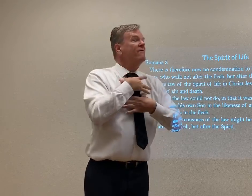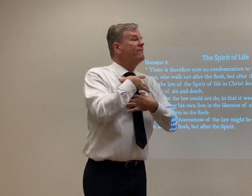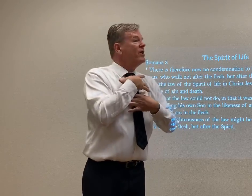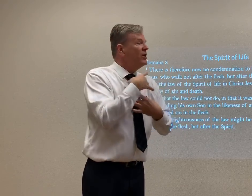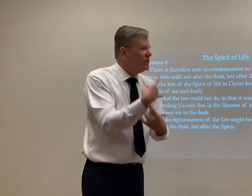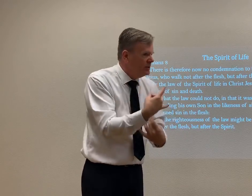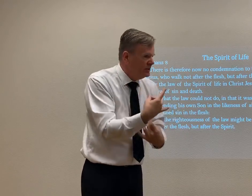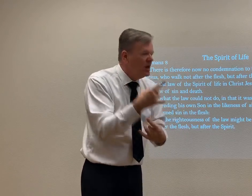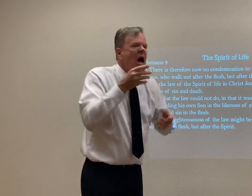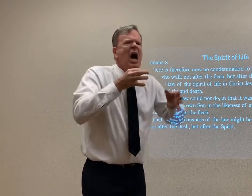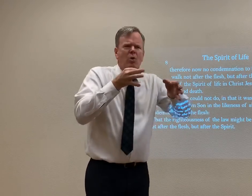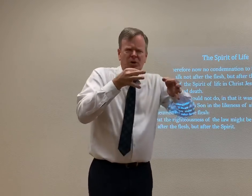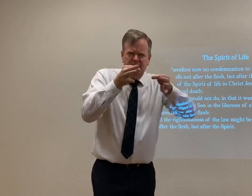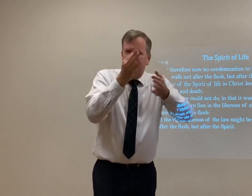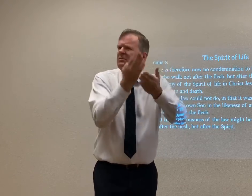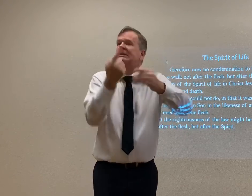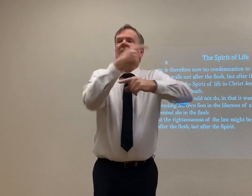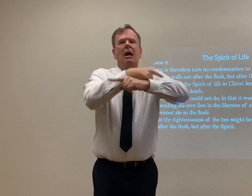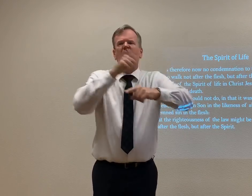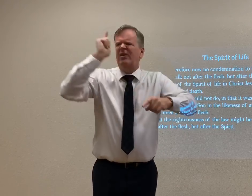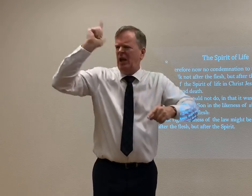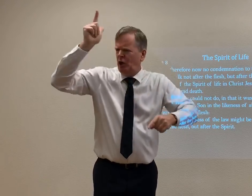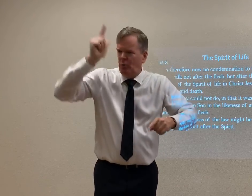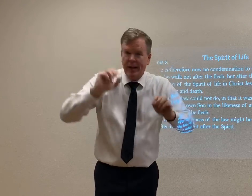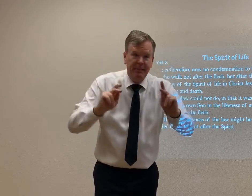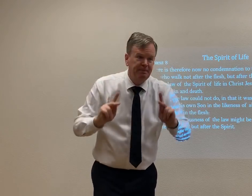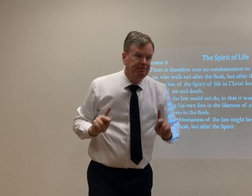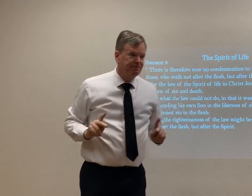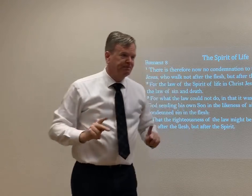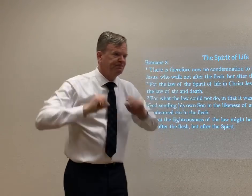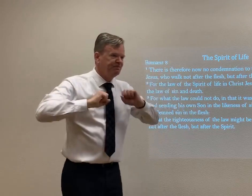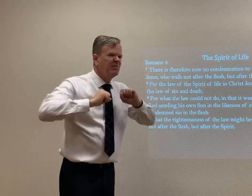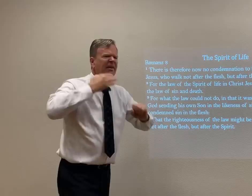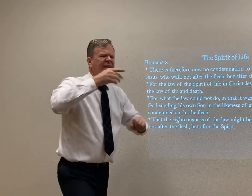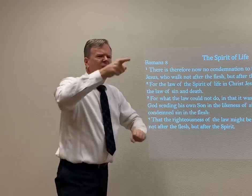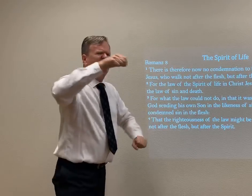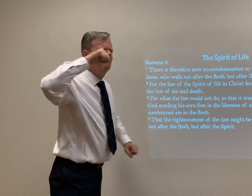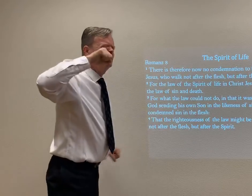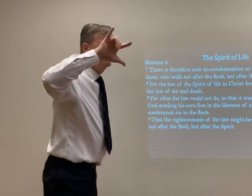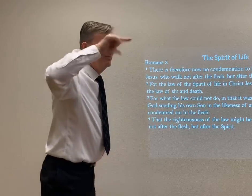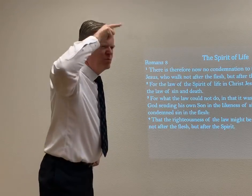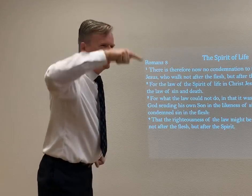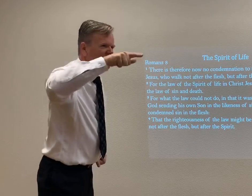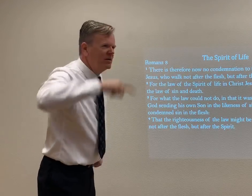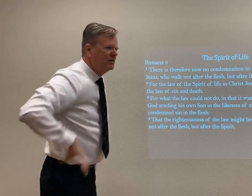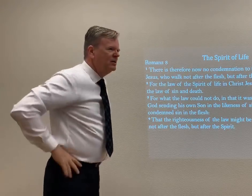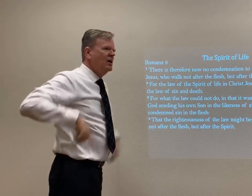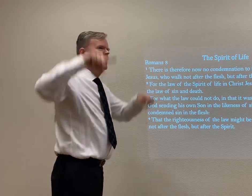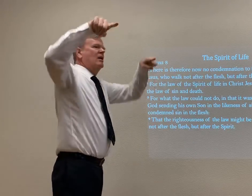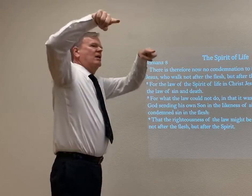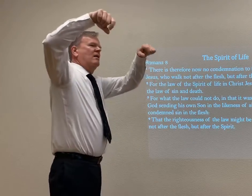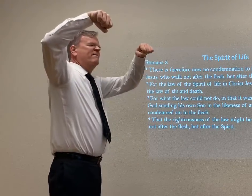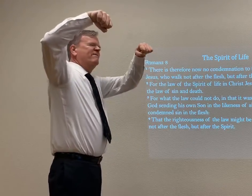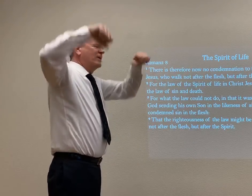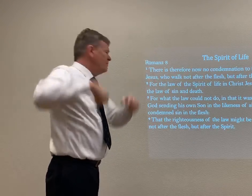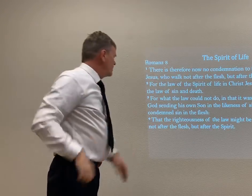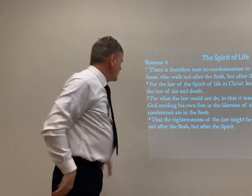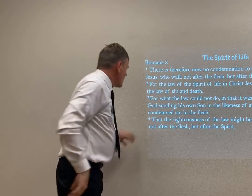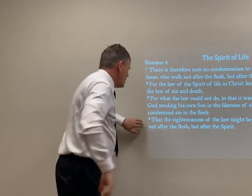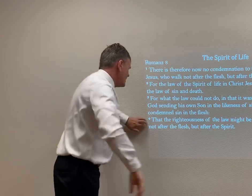fruits of the Spirit. It's very interesting. And someday I will explain it. Thank you for bringing that up. Appreciate it.